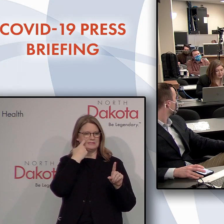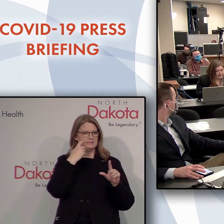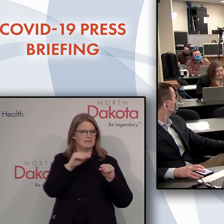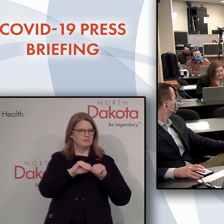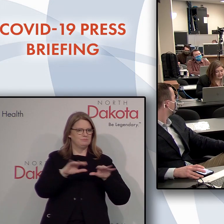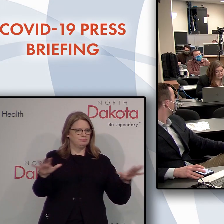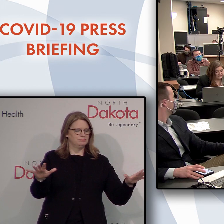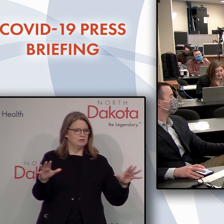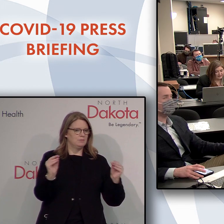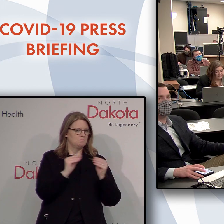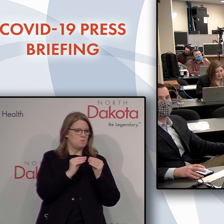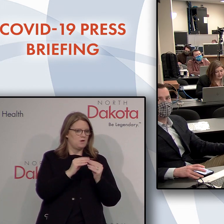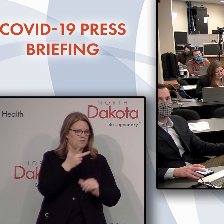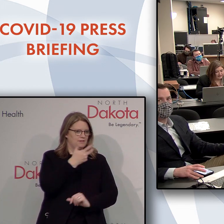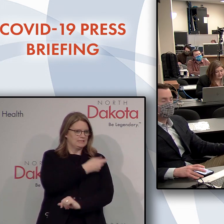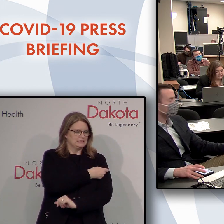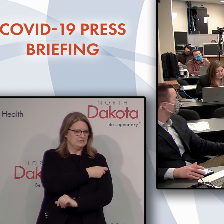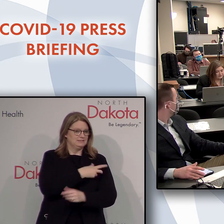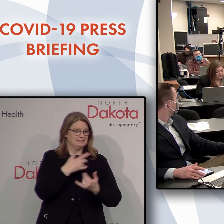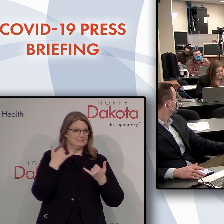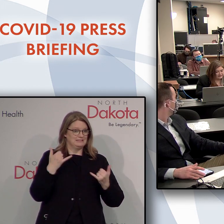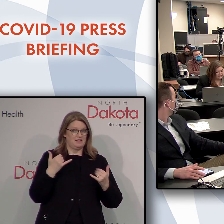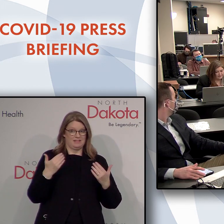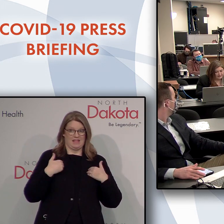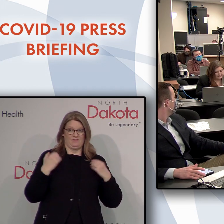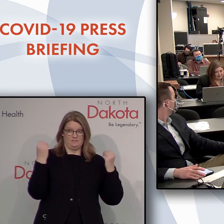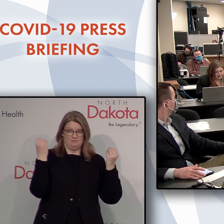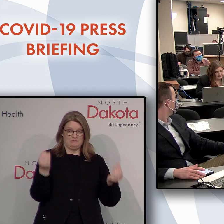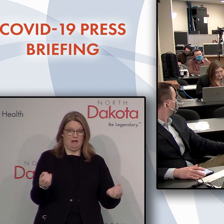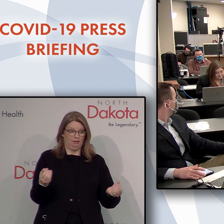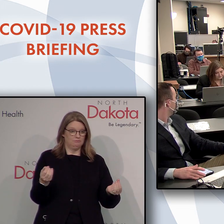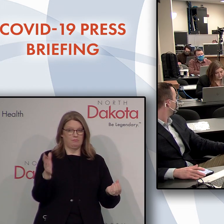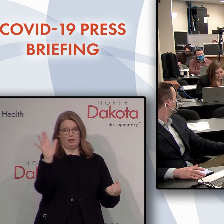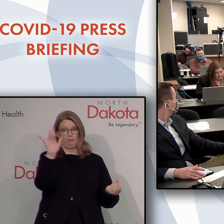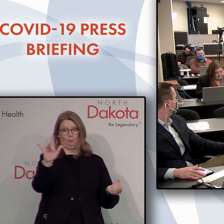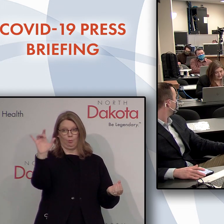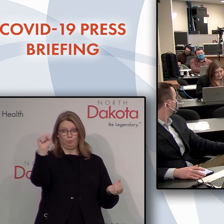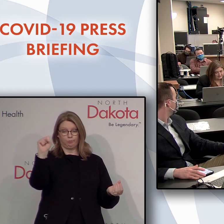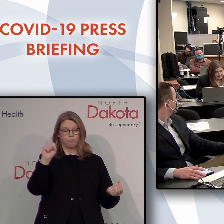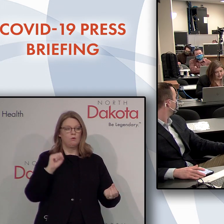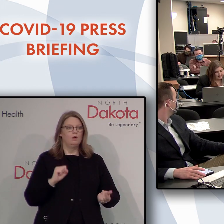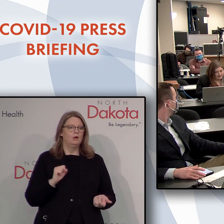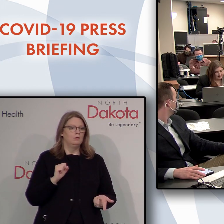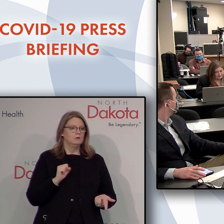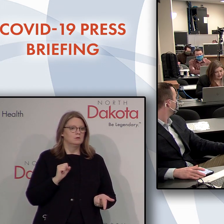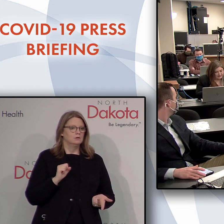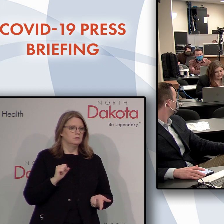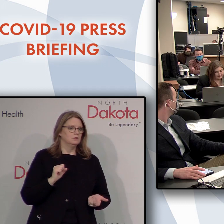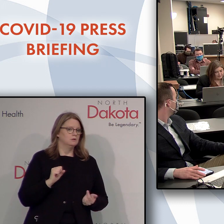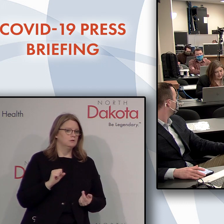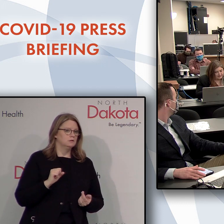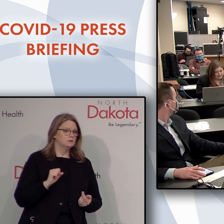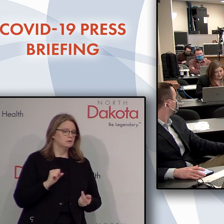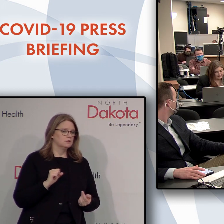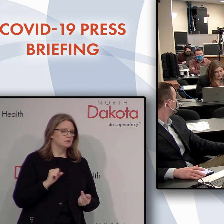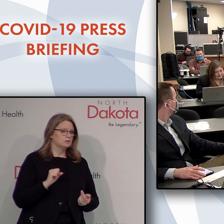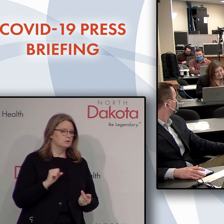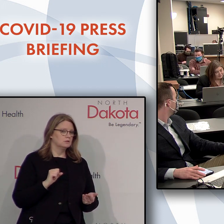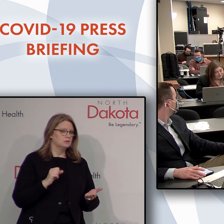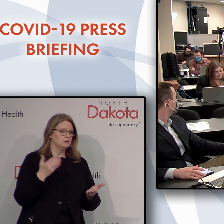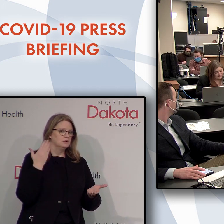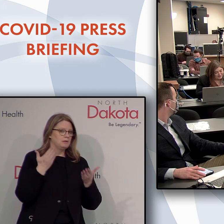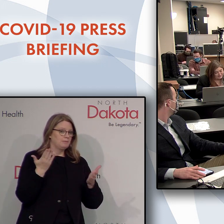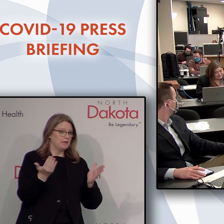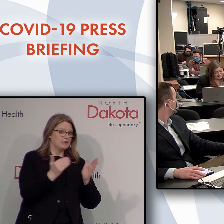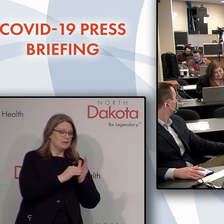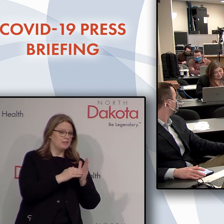bunch more vaccine, and now it appears they have none to release. The cupboard is bare. It seems like this might be another